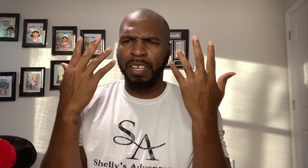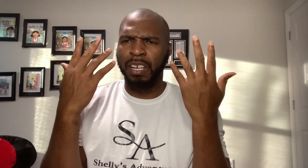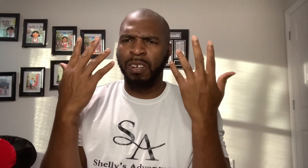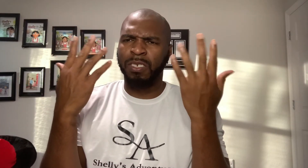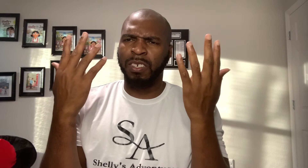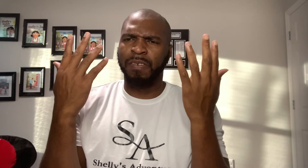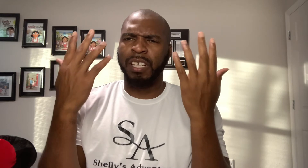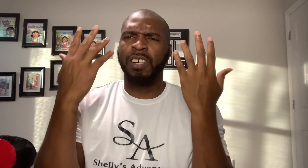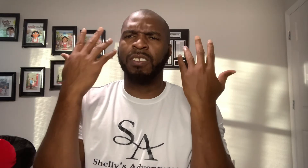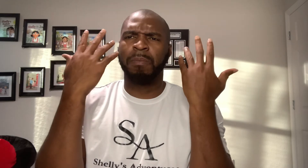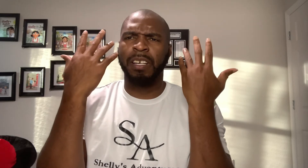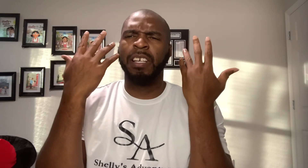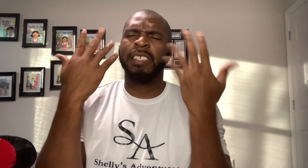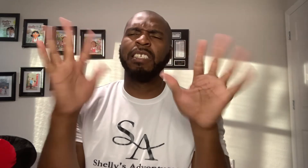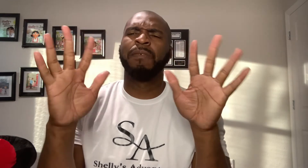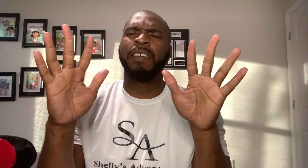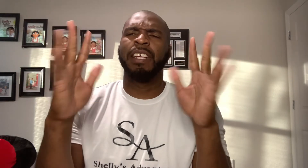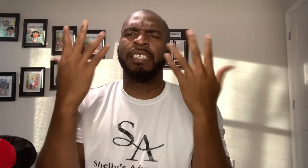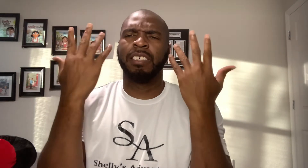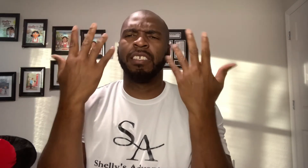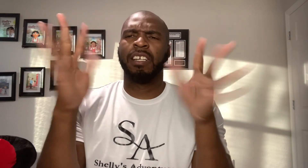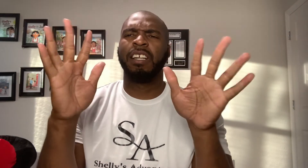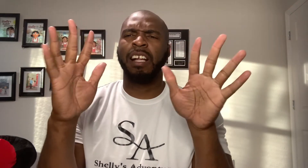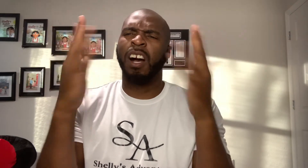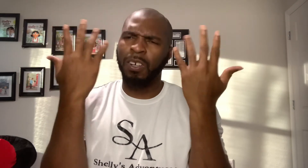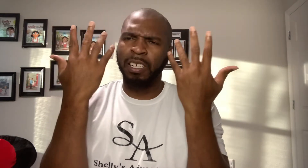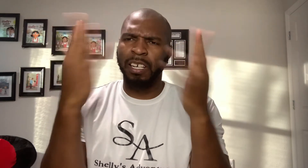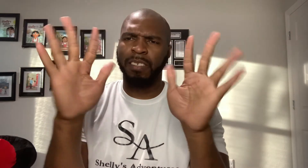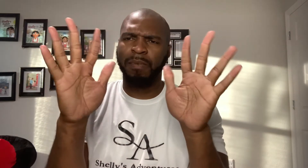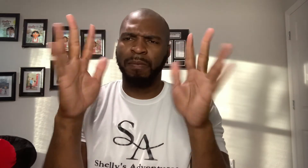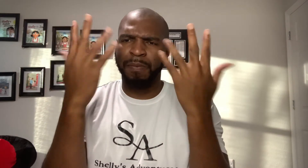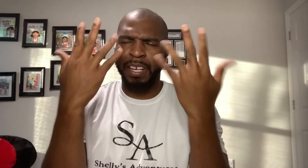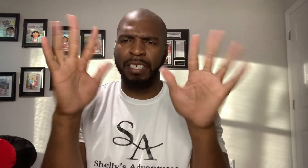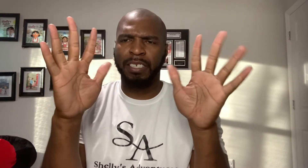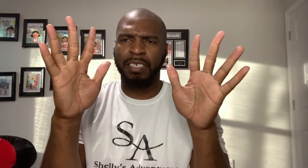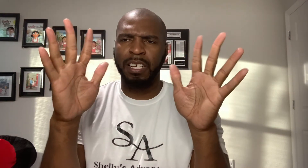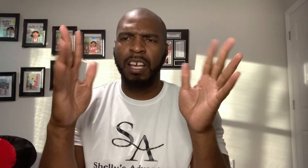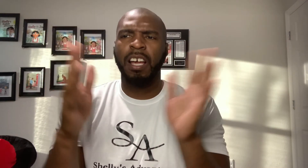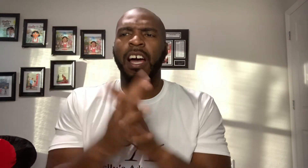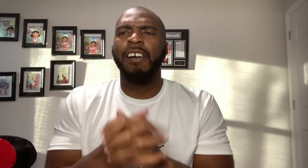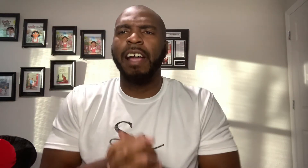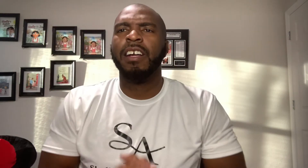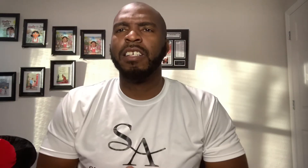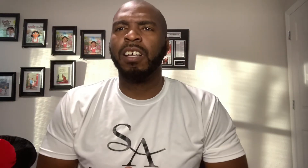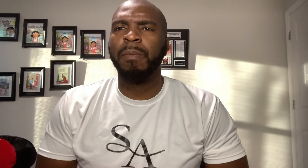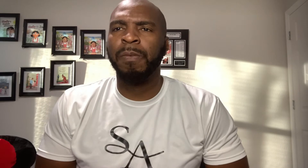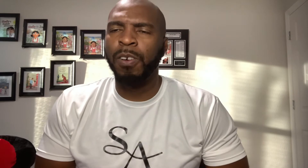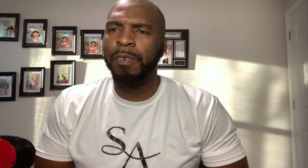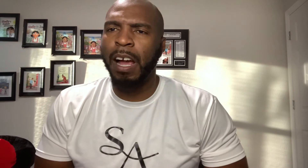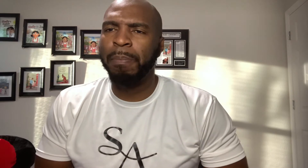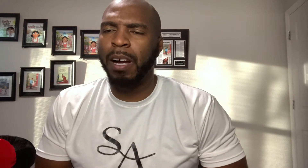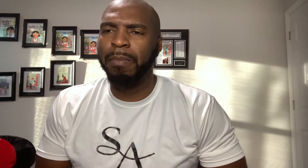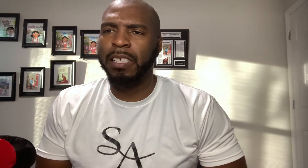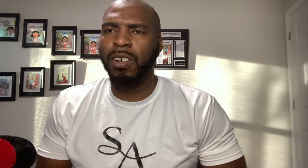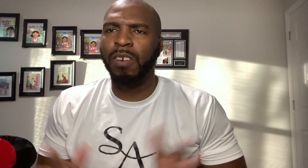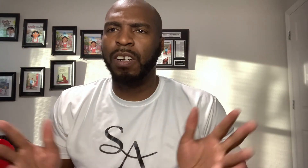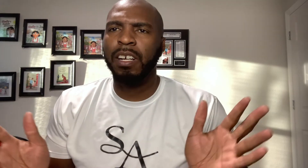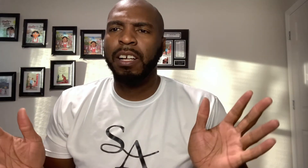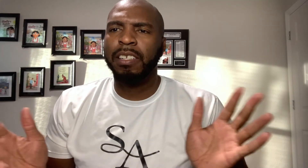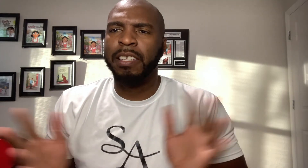videos, but this is finished. Like all done, finished. All right, so before we wrap up, let's go over the 10